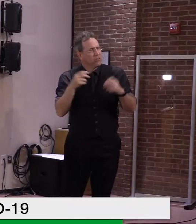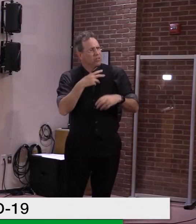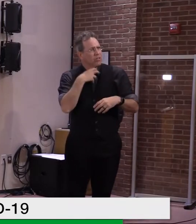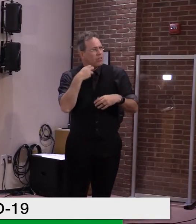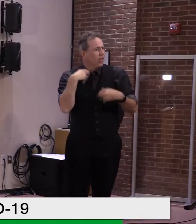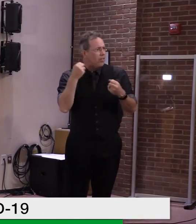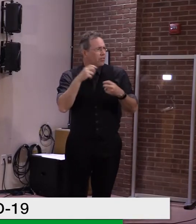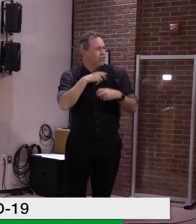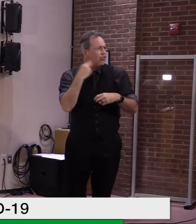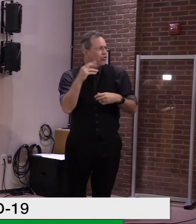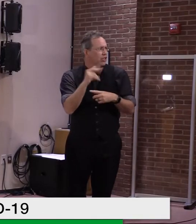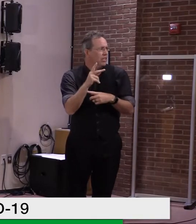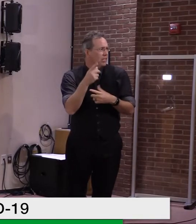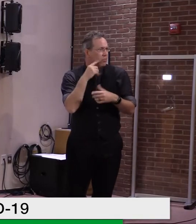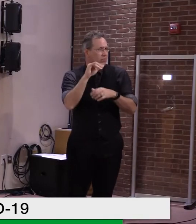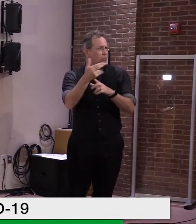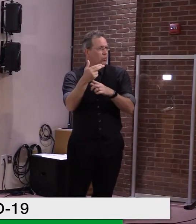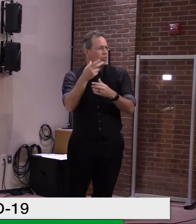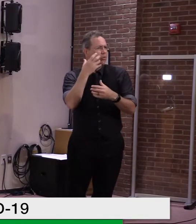Secretary French, are you on?